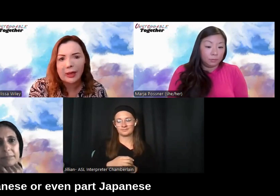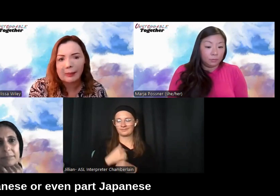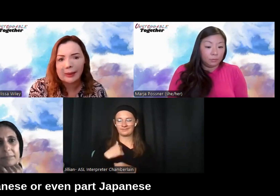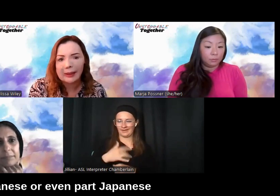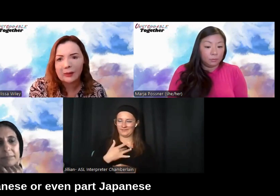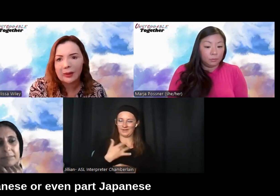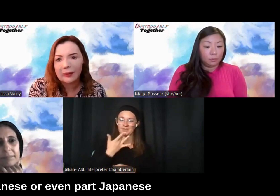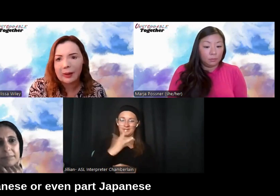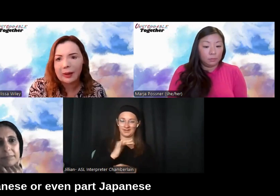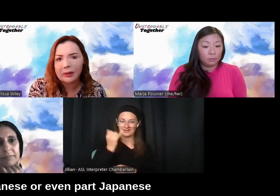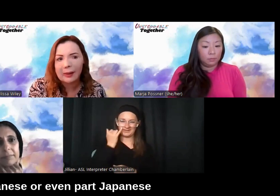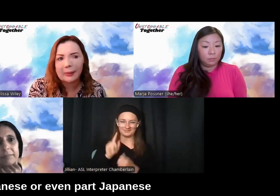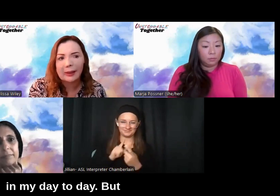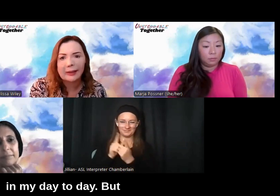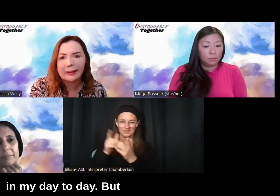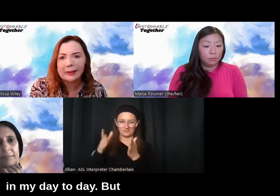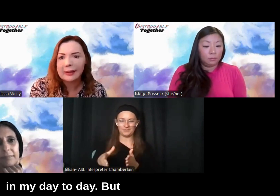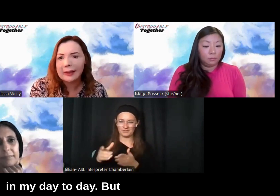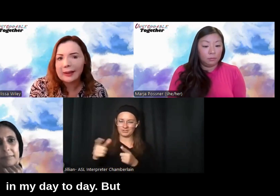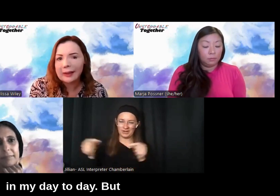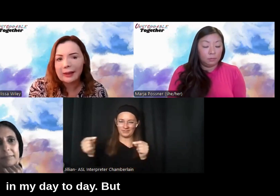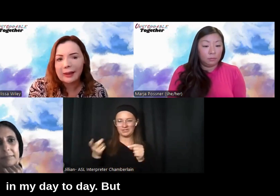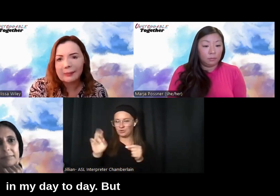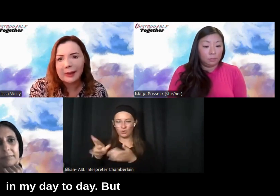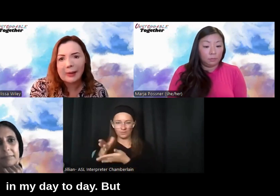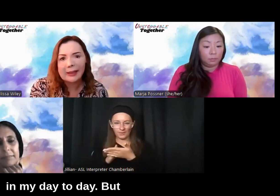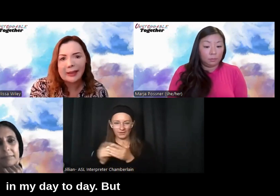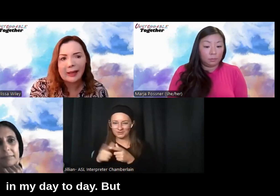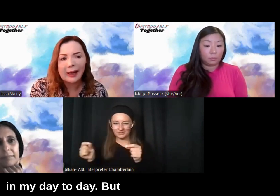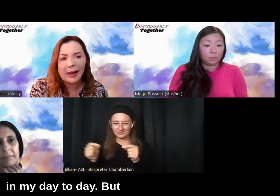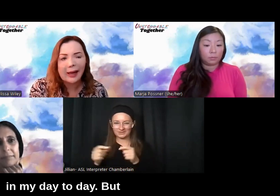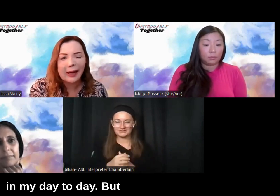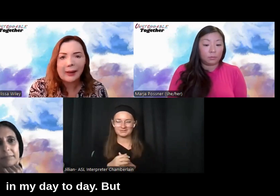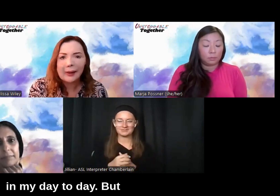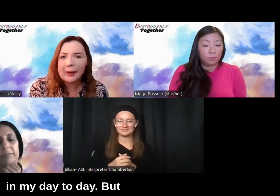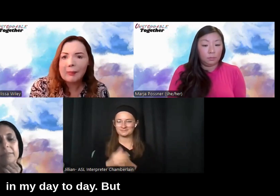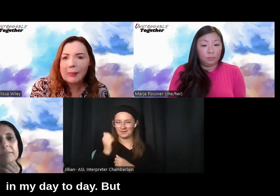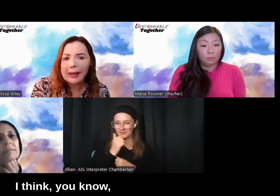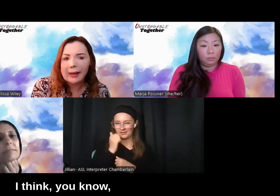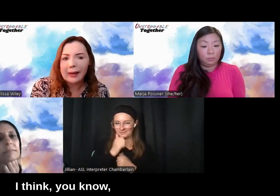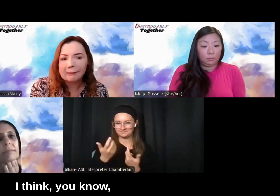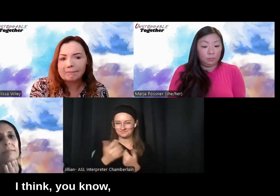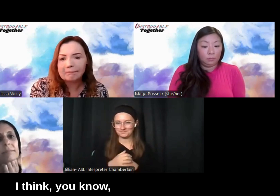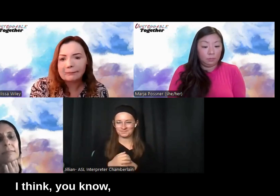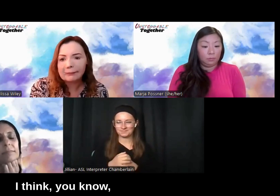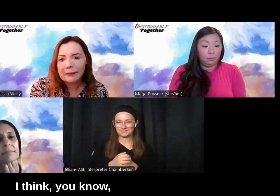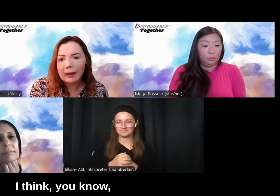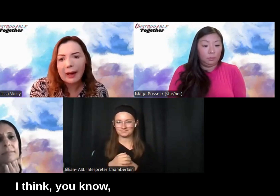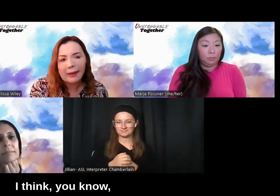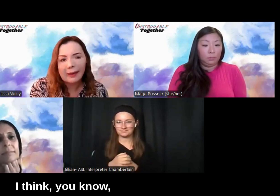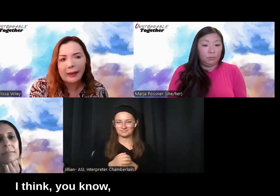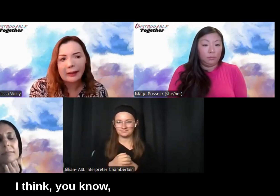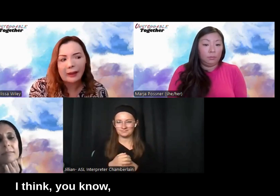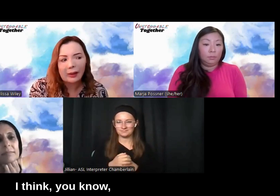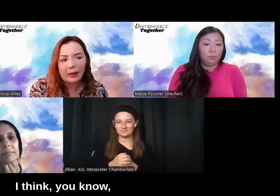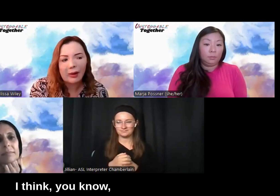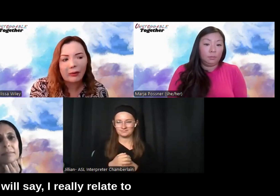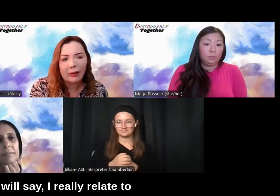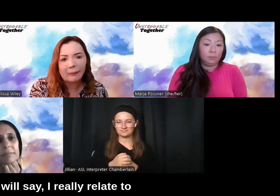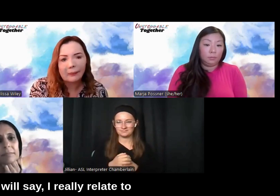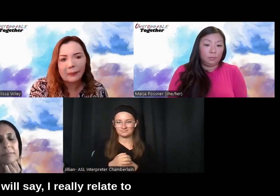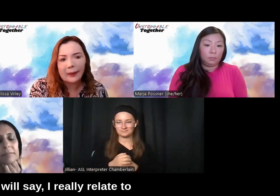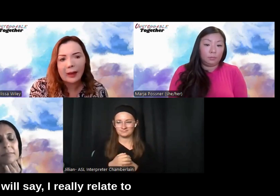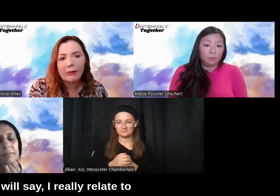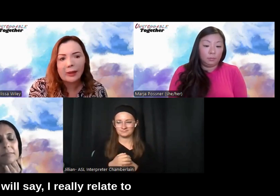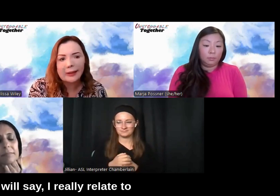who's Japanese or even part Japanese in my day-to-day. But I think, you